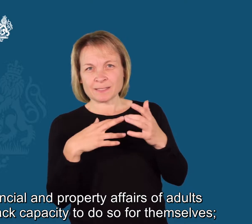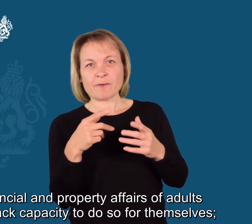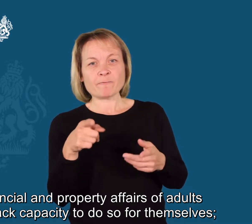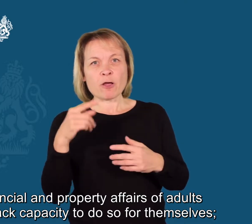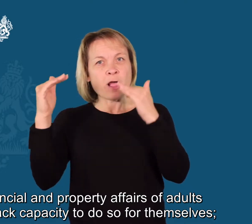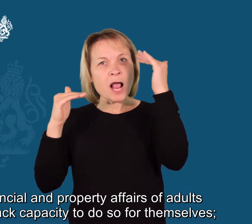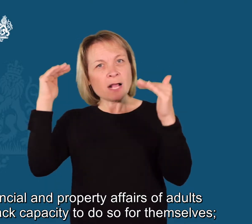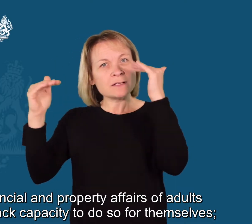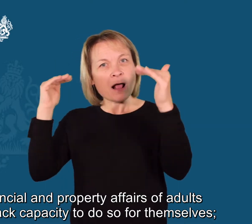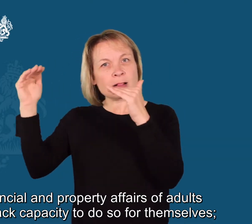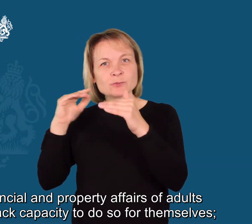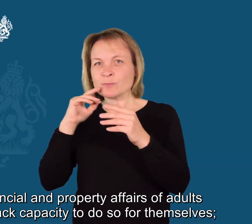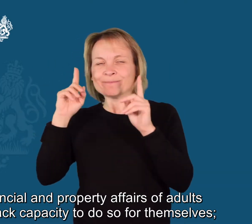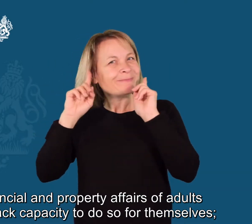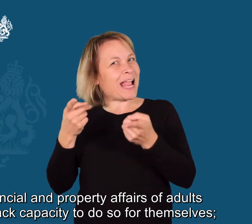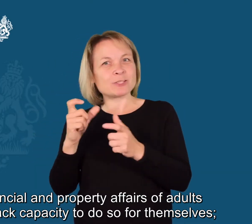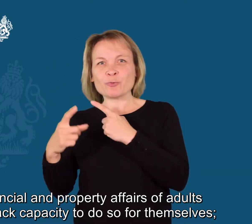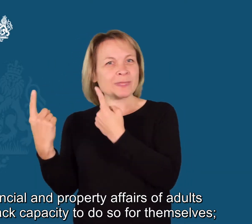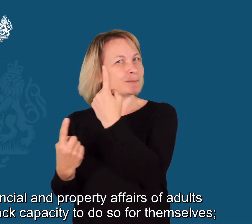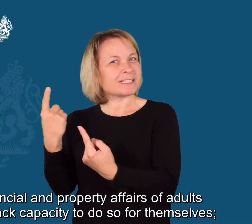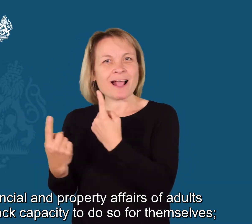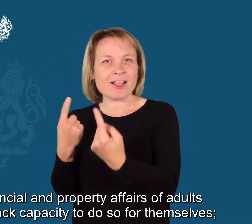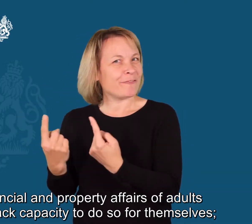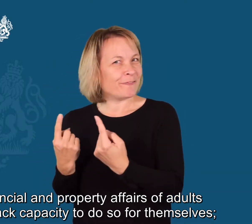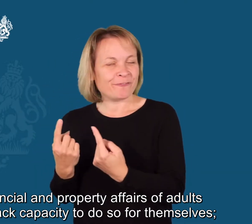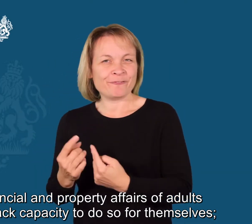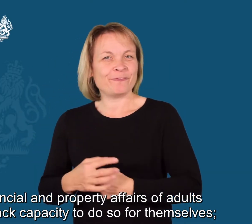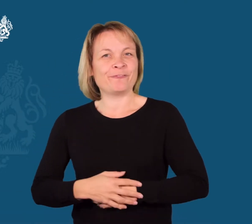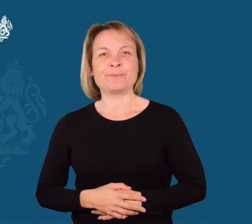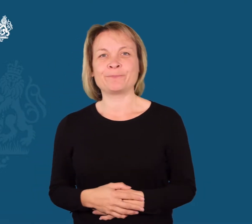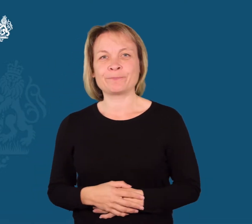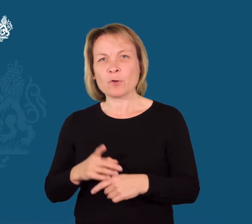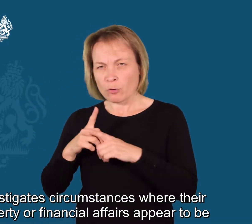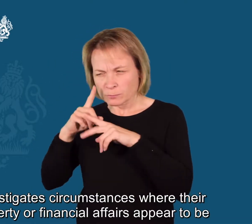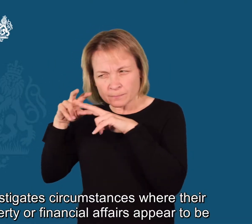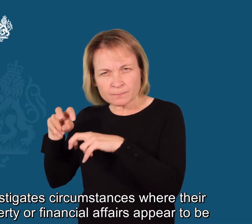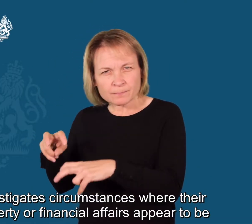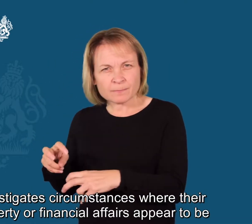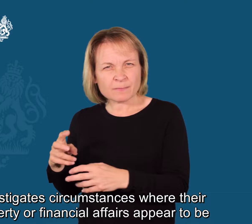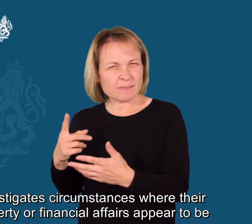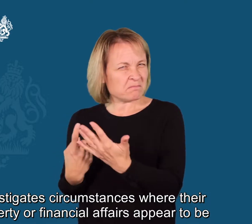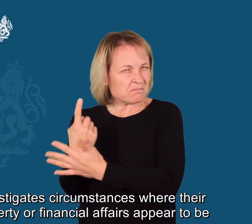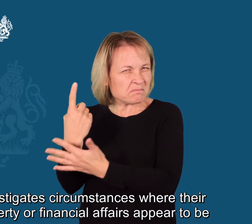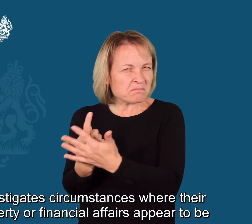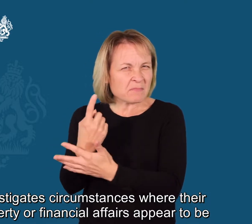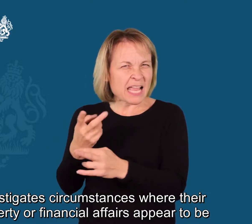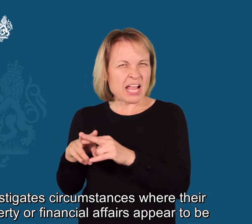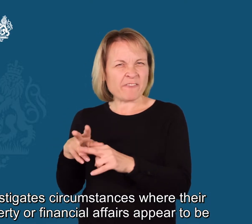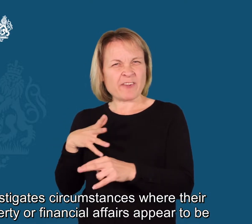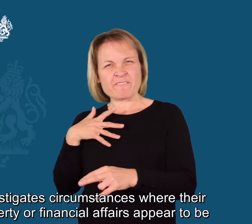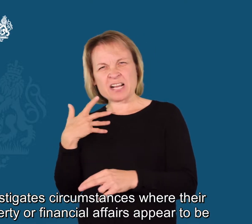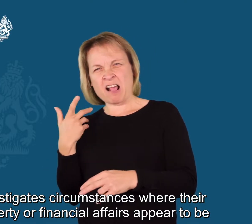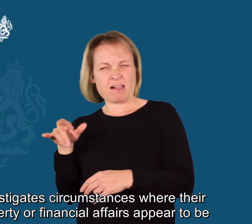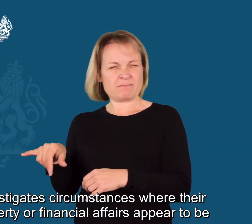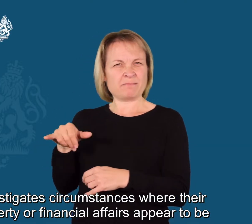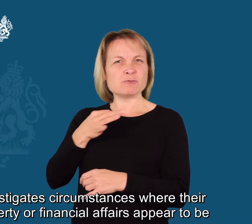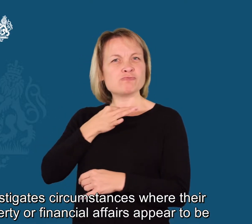to do so for themselves. It investigates circumstances where their property or financial affairs appear to be at